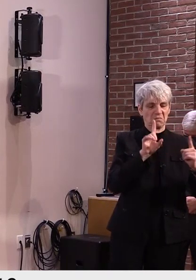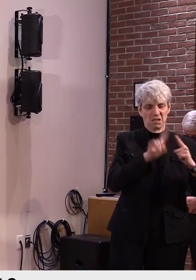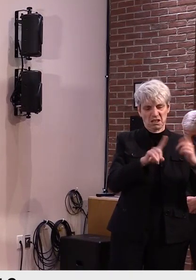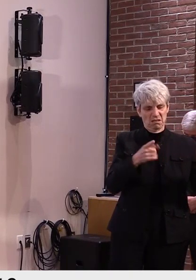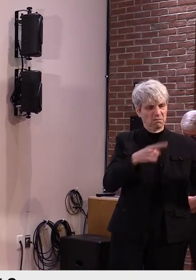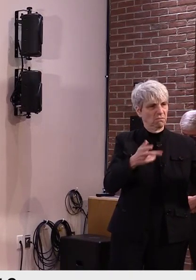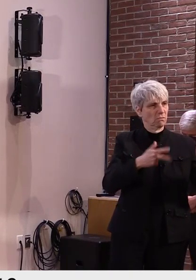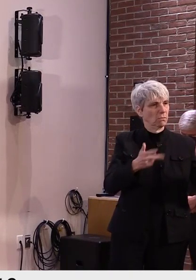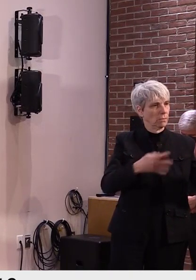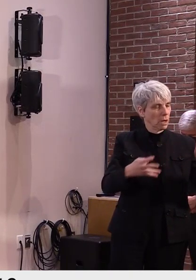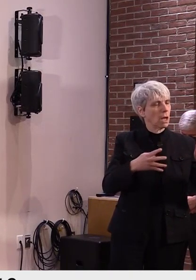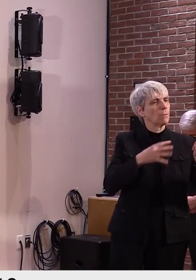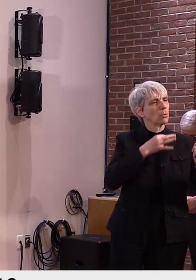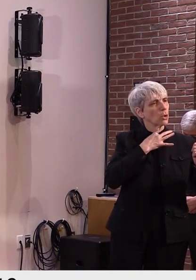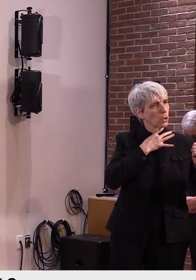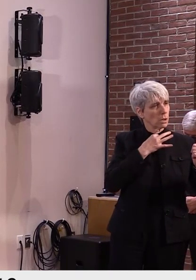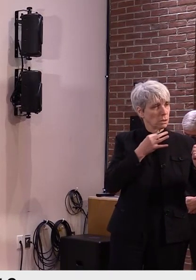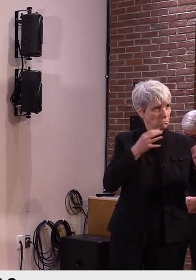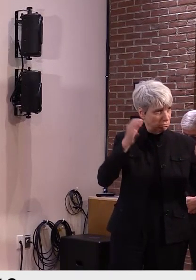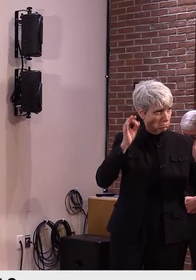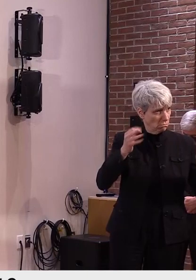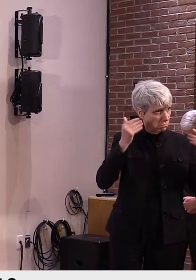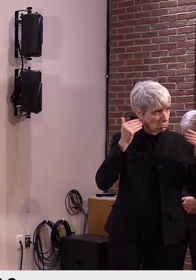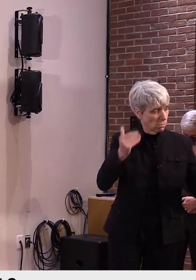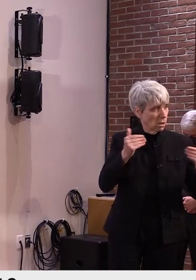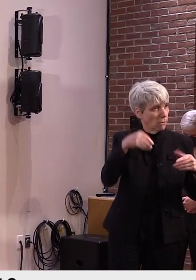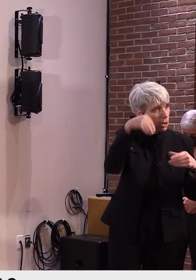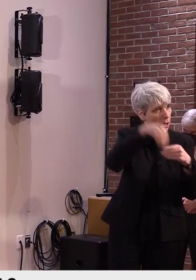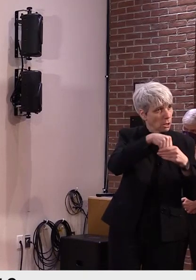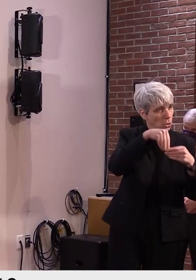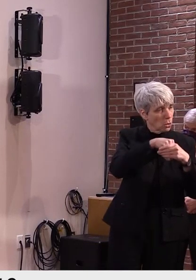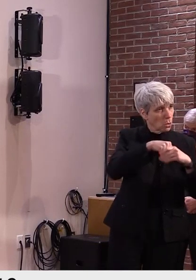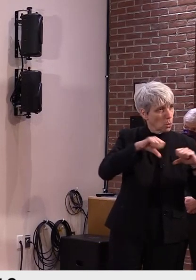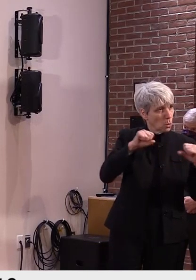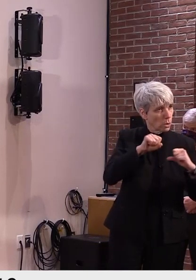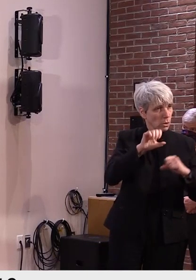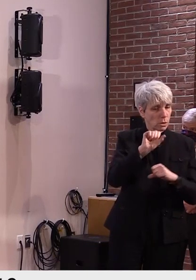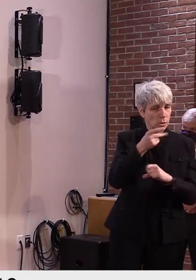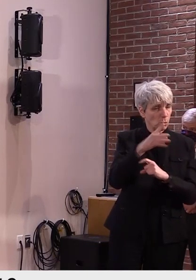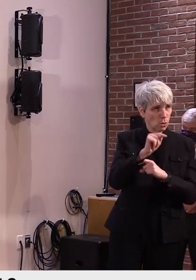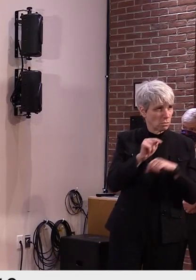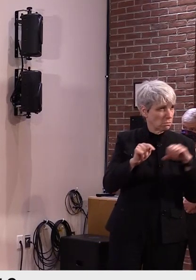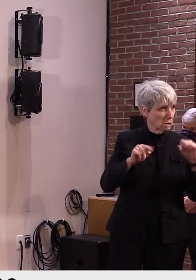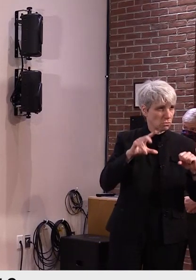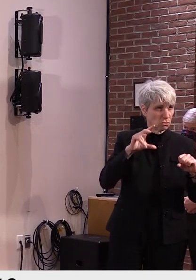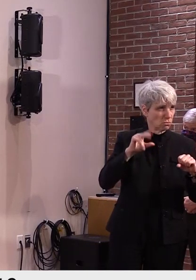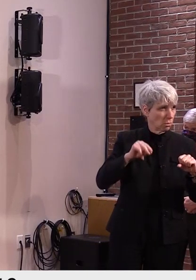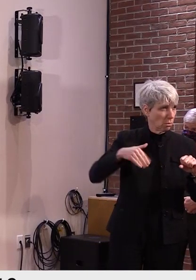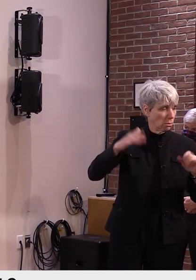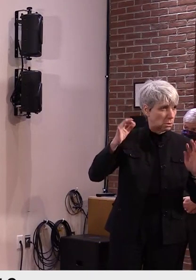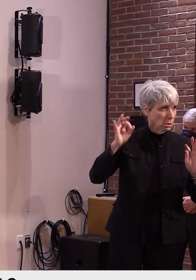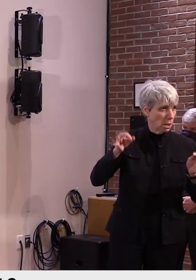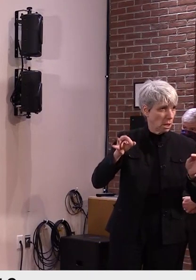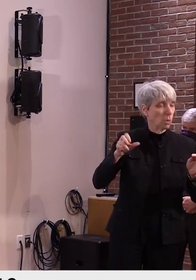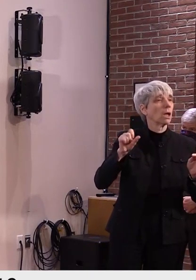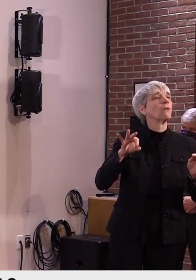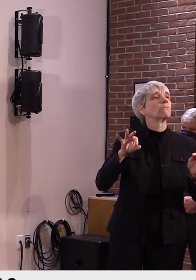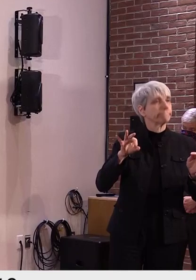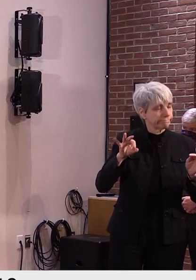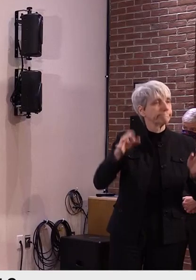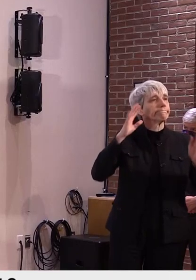if indoor winter sports can happen, or has that issue been settled and now it's more about determining how best to allow it?